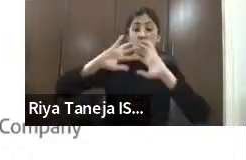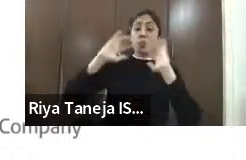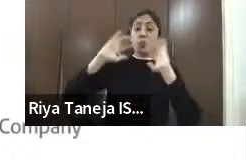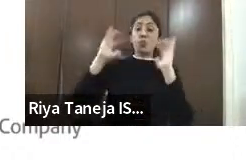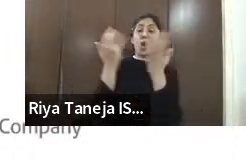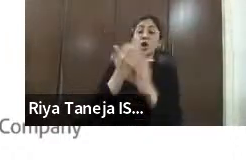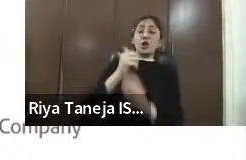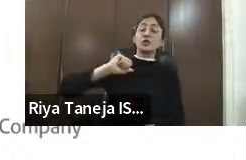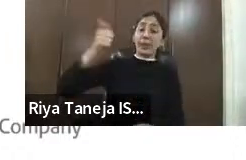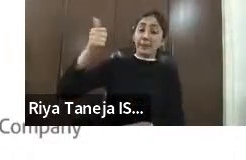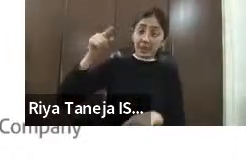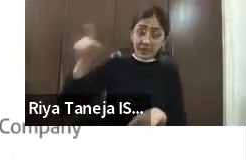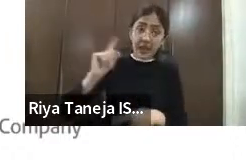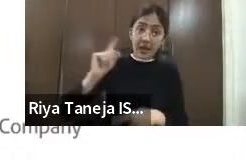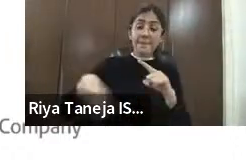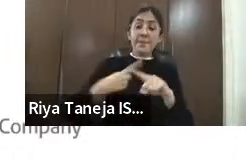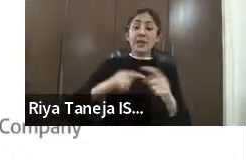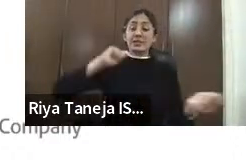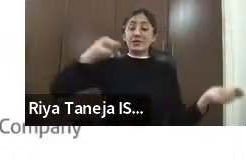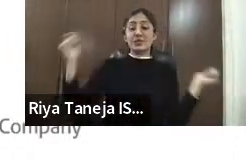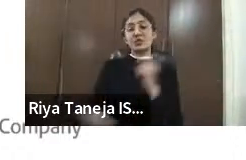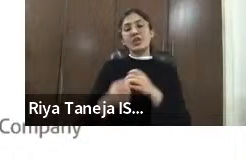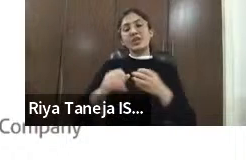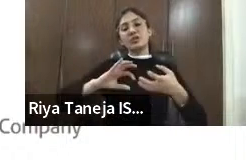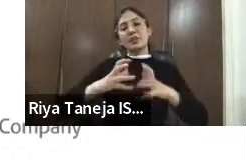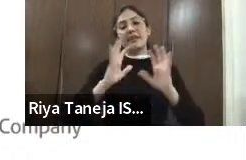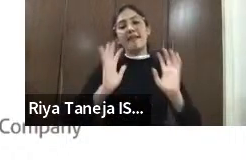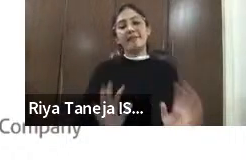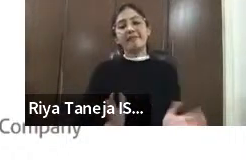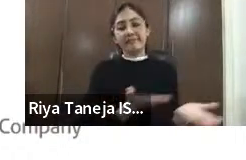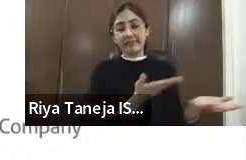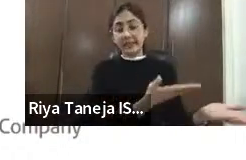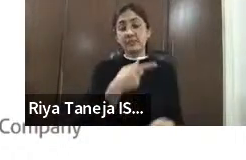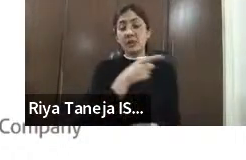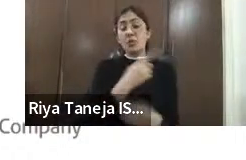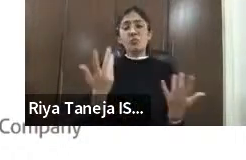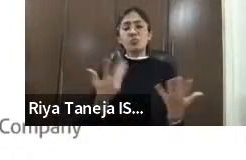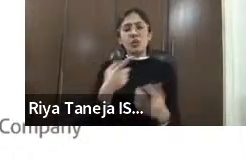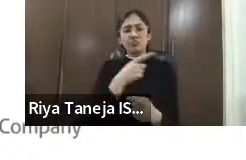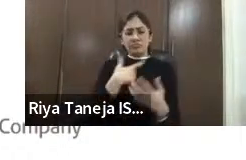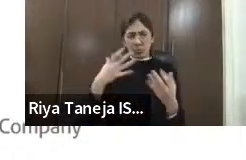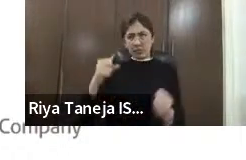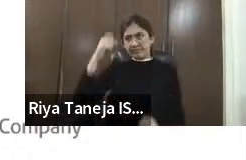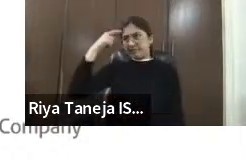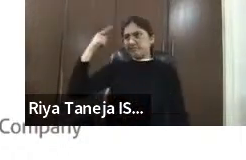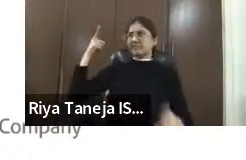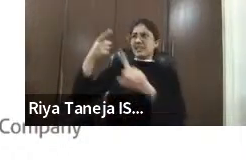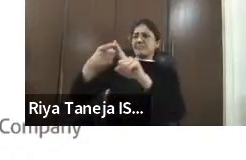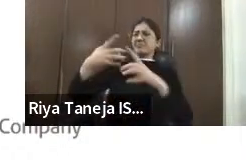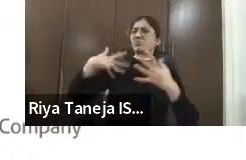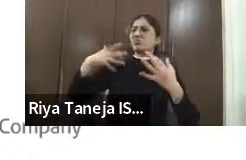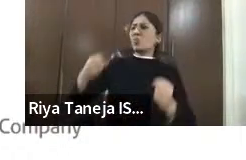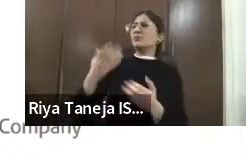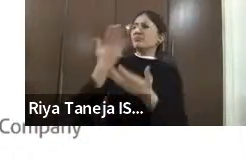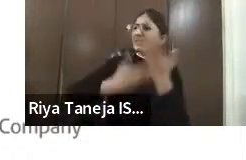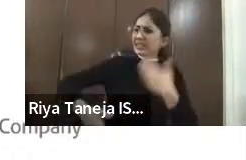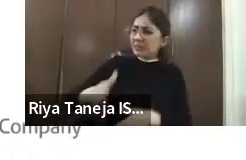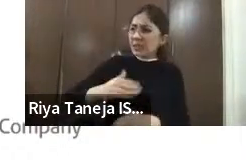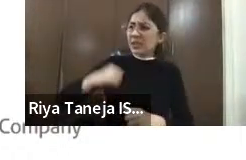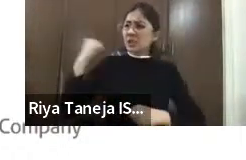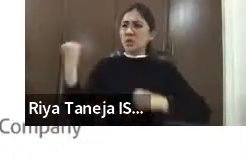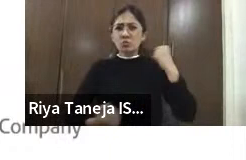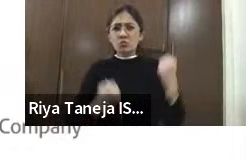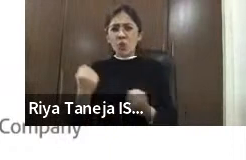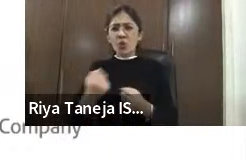change maker. She aims to drive a shift in the discourse around disability and para sports in India